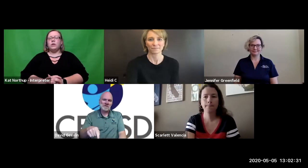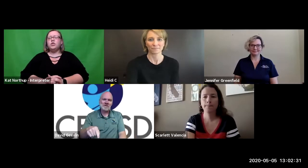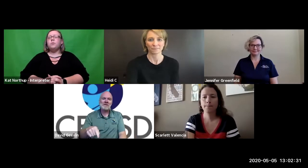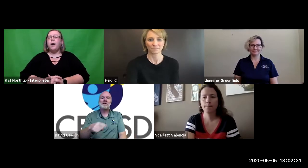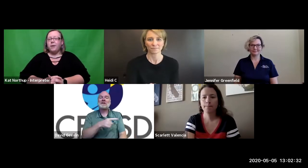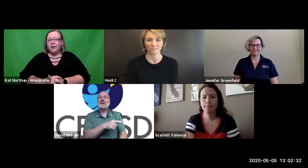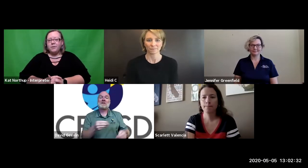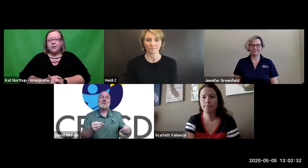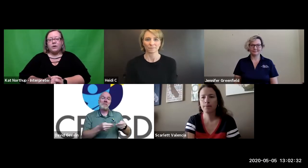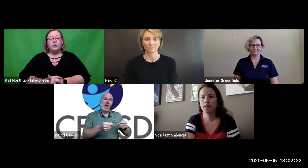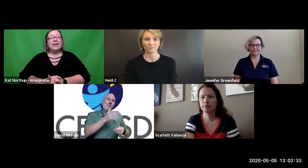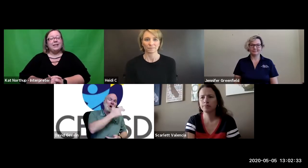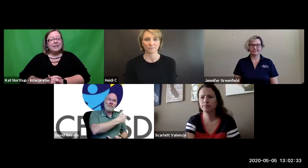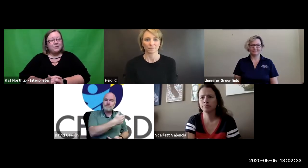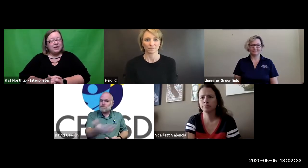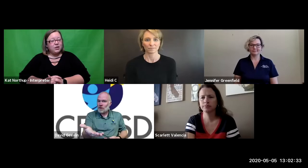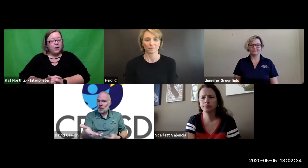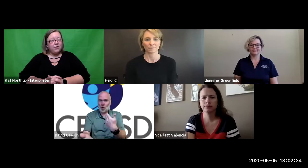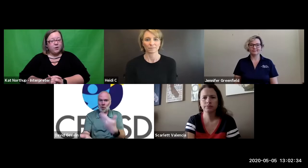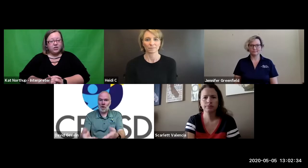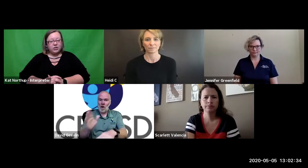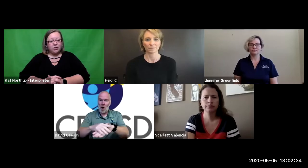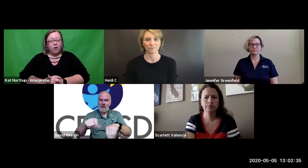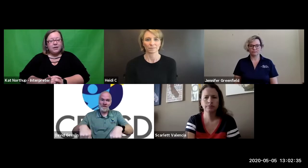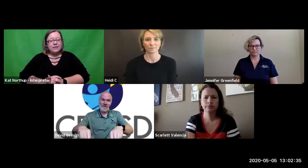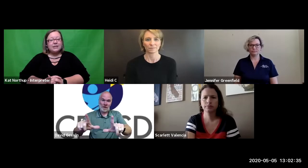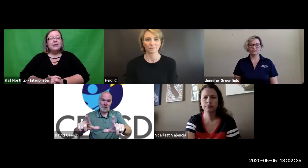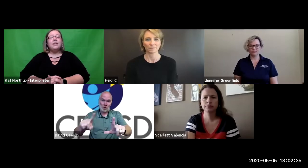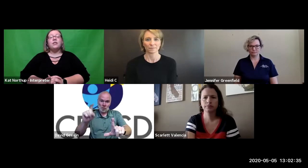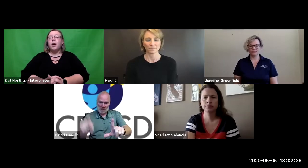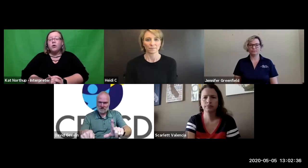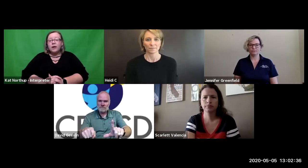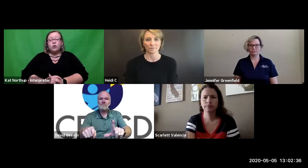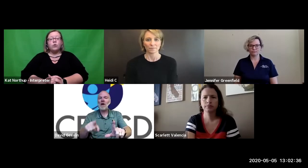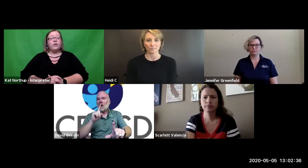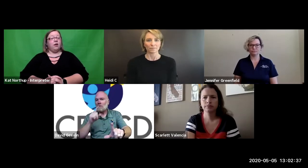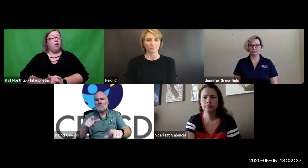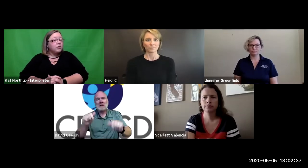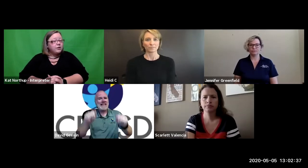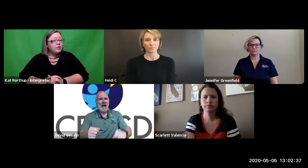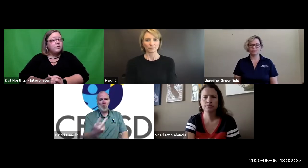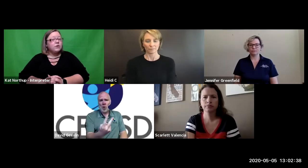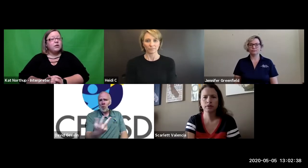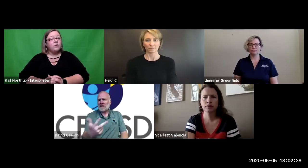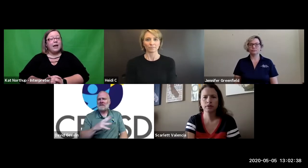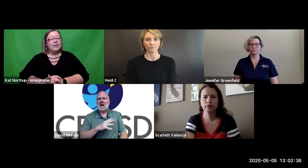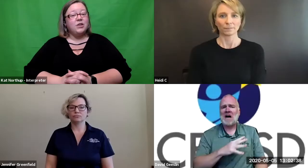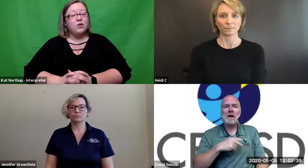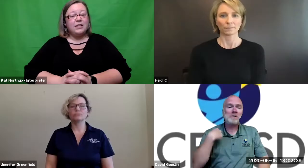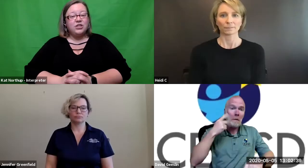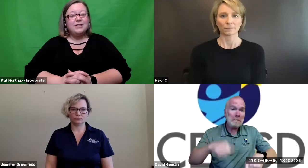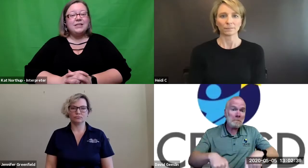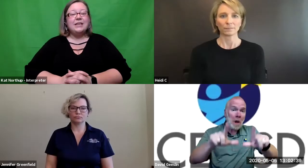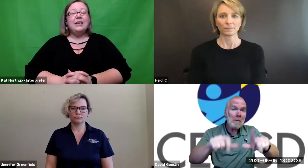So once you pop up, we'll take that to mean you have a question or comment. The moderator will then call on you so that you can ask